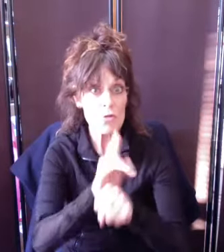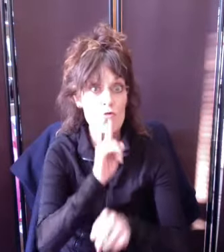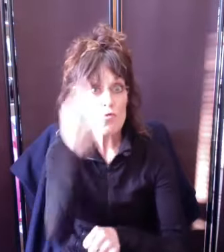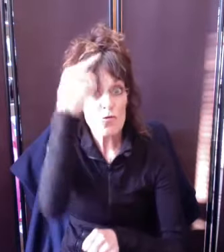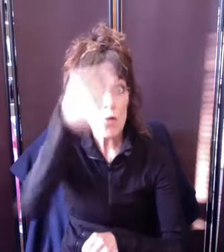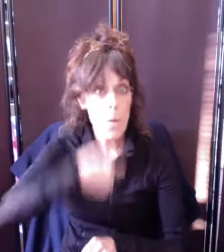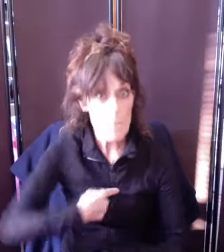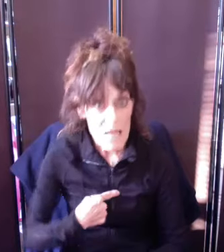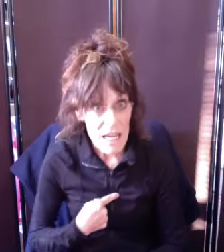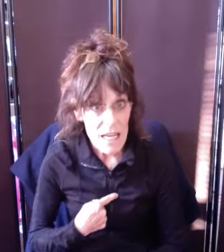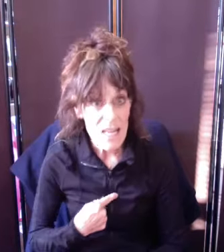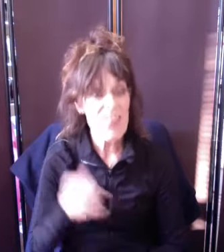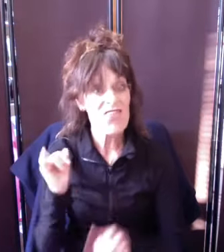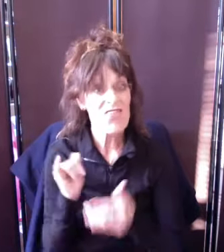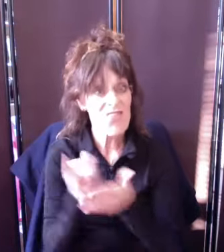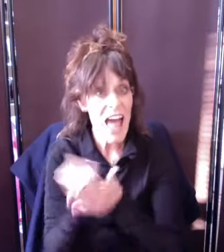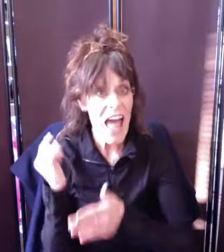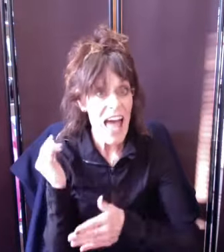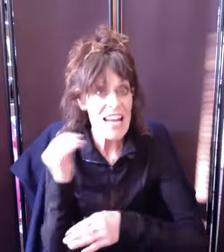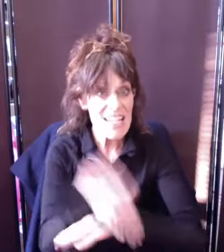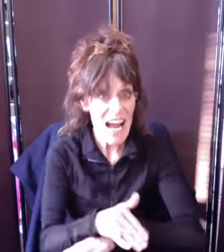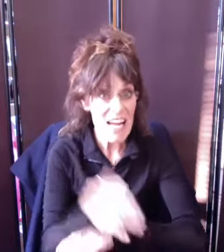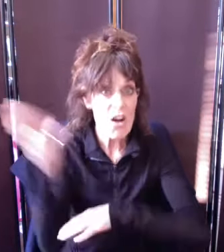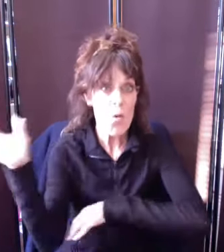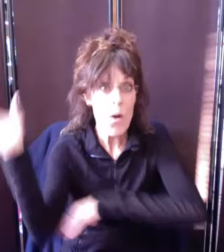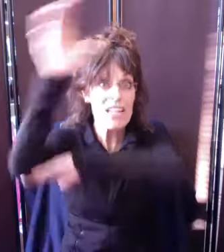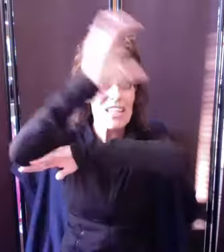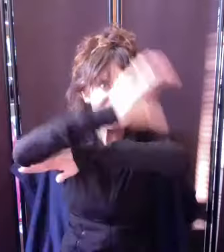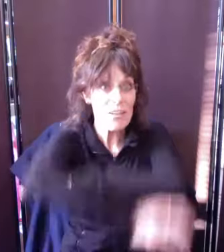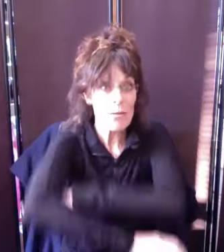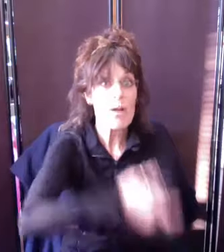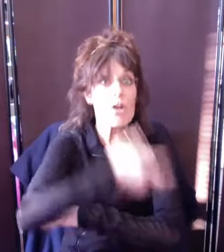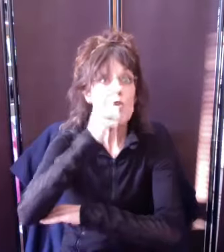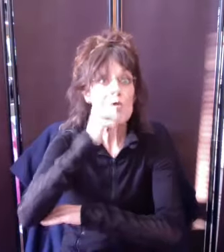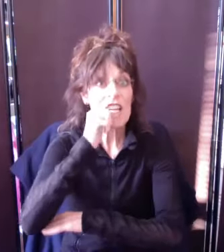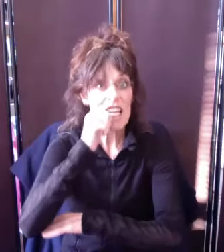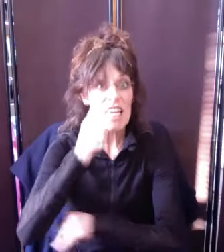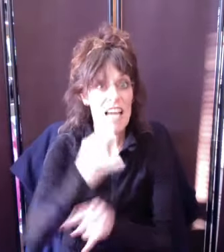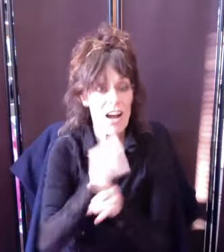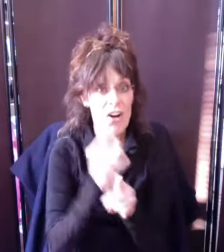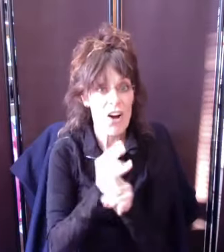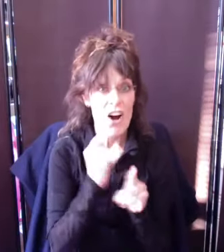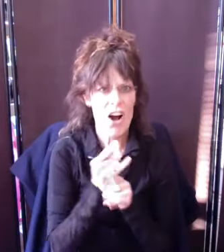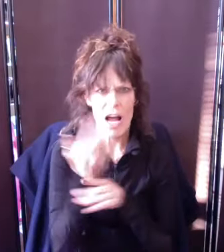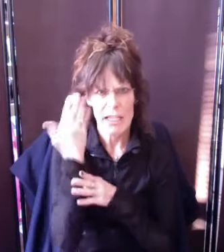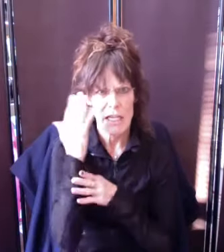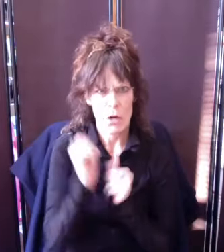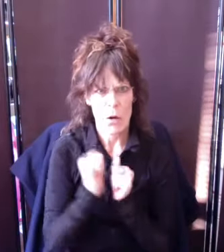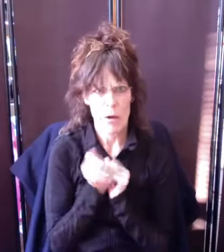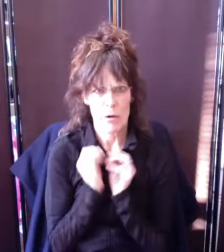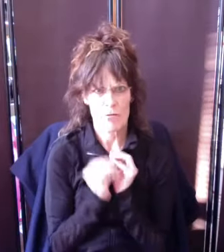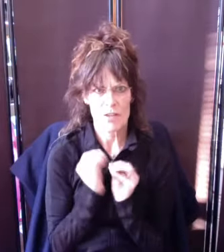pier, watching the sun go down. I didn't know how anything was going to actually get fixed, but I knew it was going to be okay. I felt